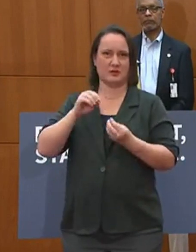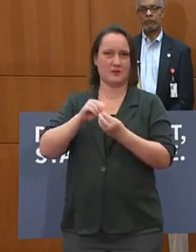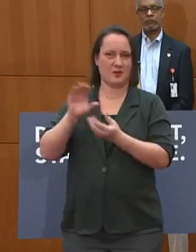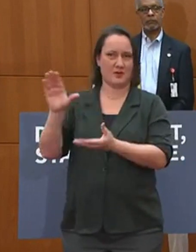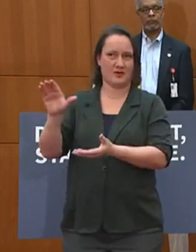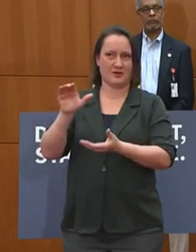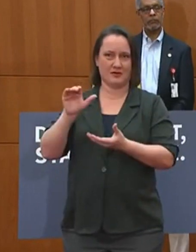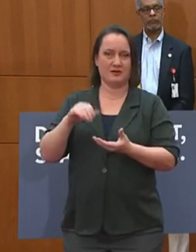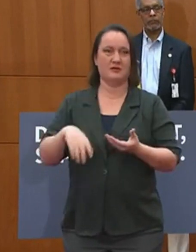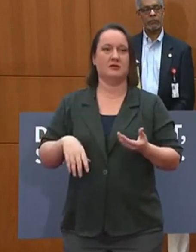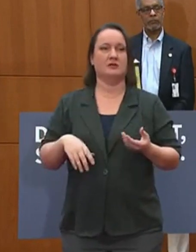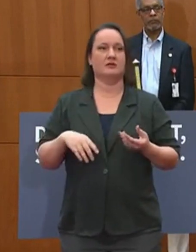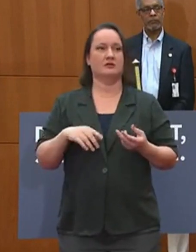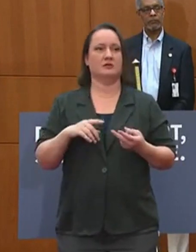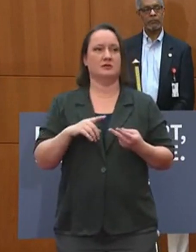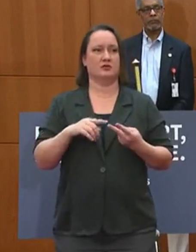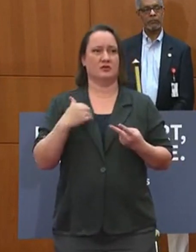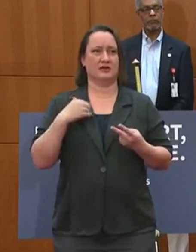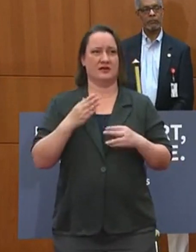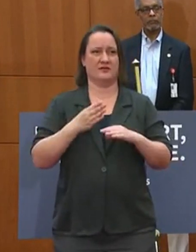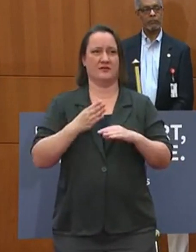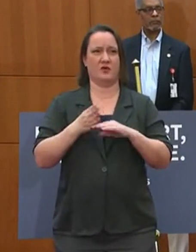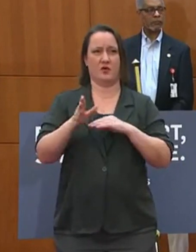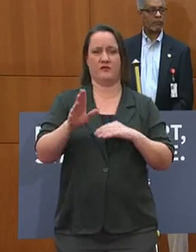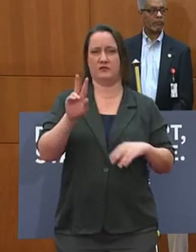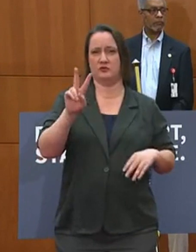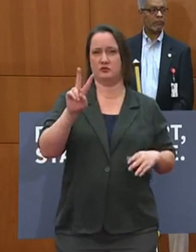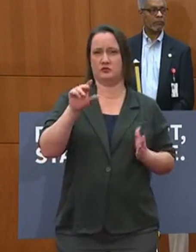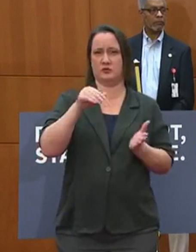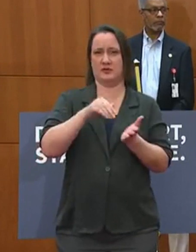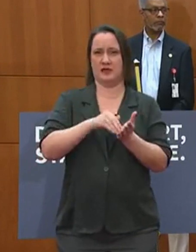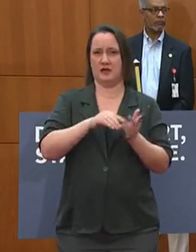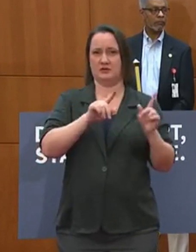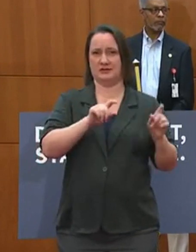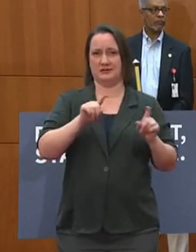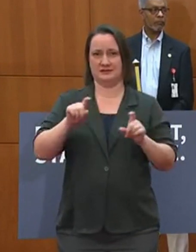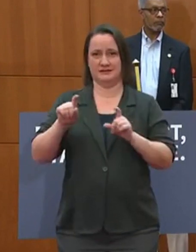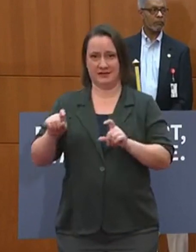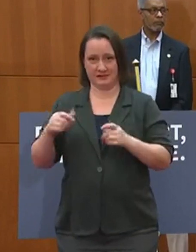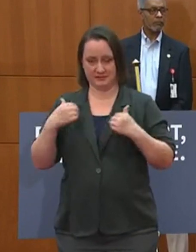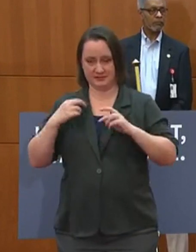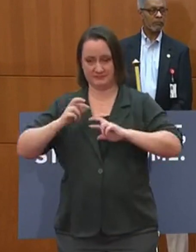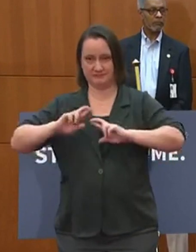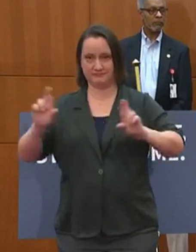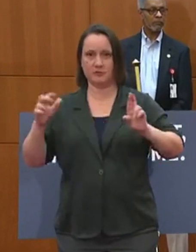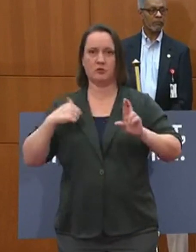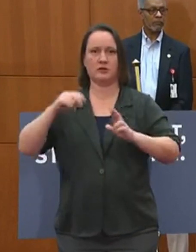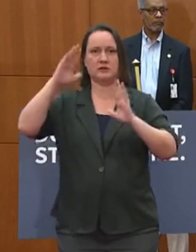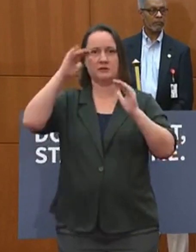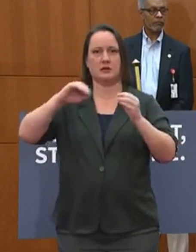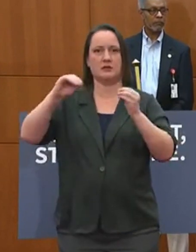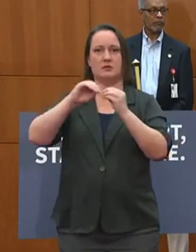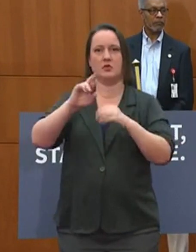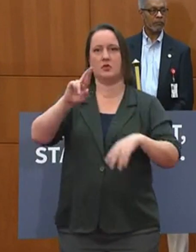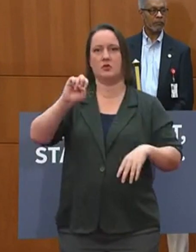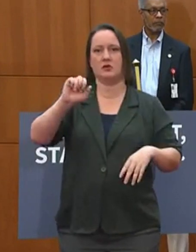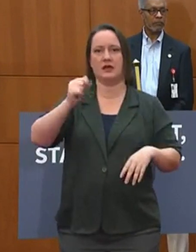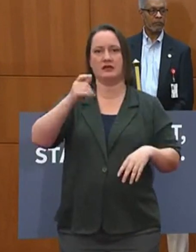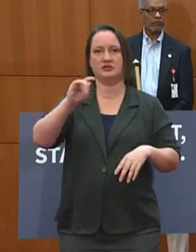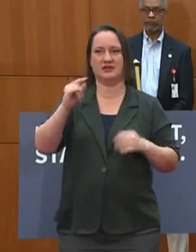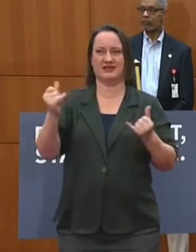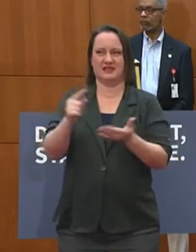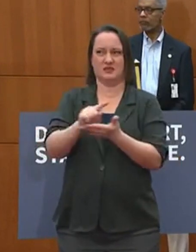we have over about 2,000 tests in-house, and we're expecting more reagents in this week.